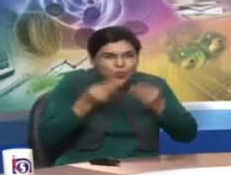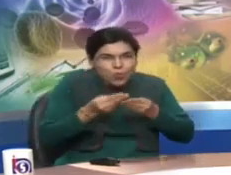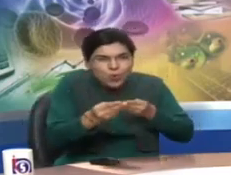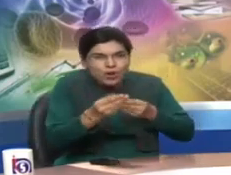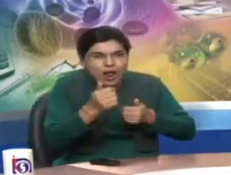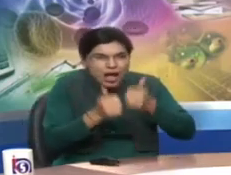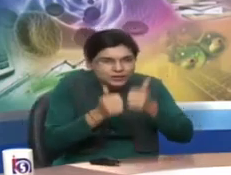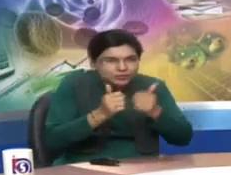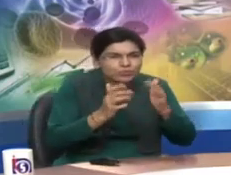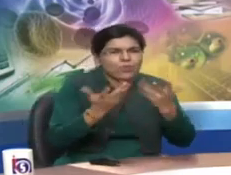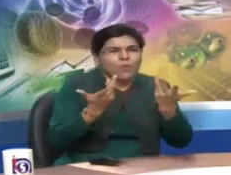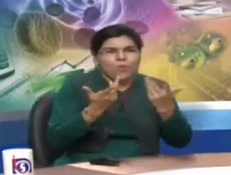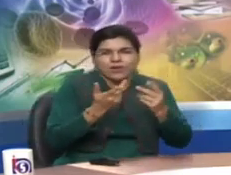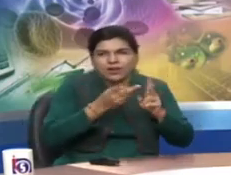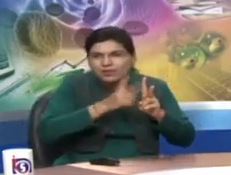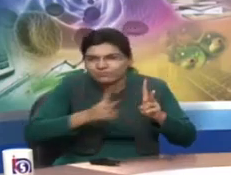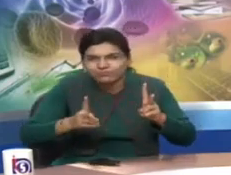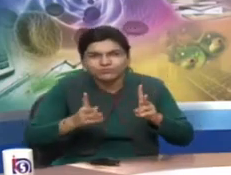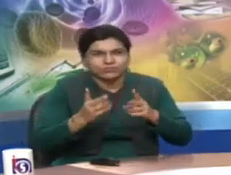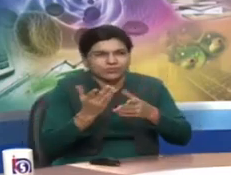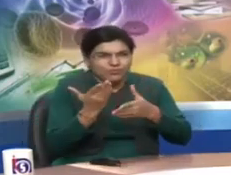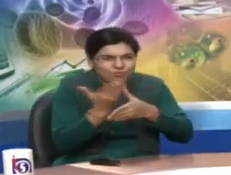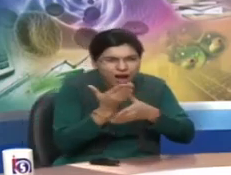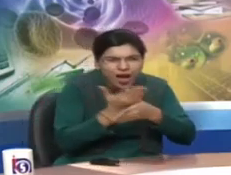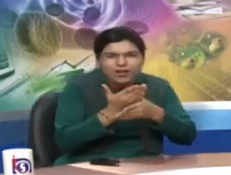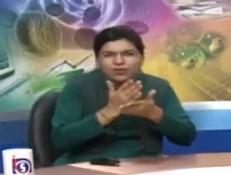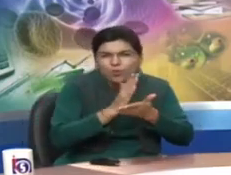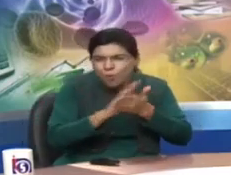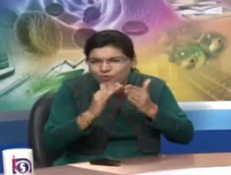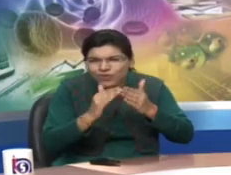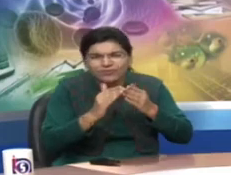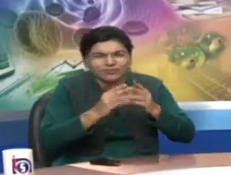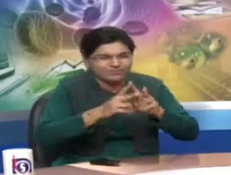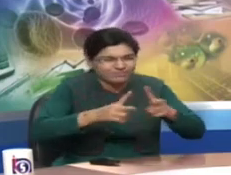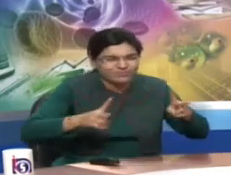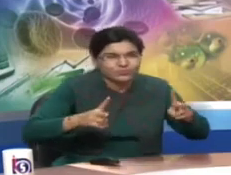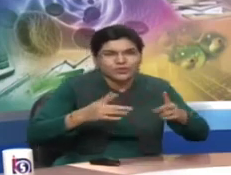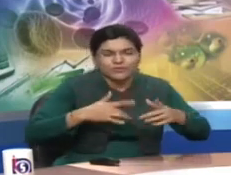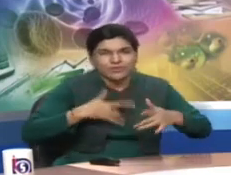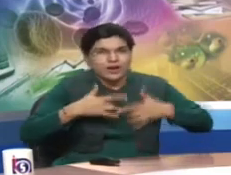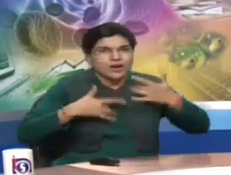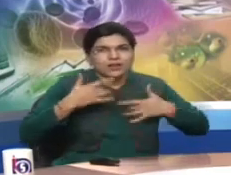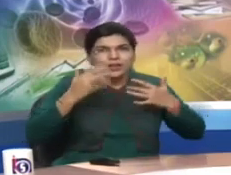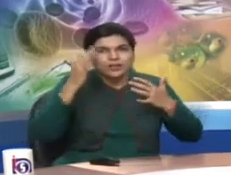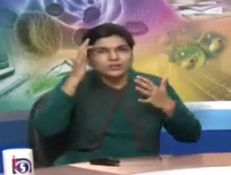So do you think literacy makes us restless, afraid and frustrated?